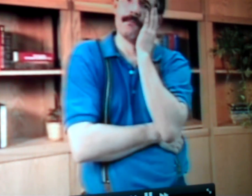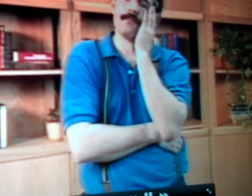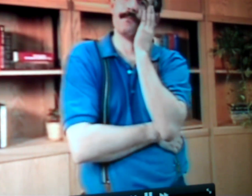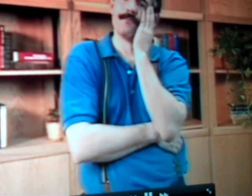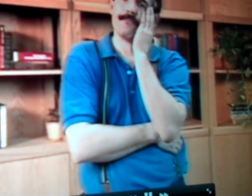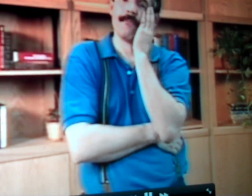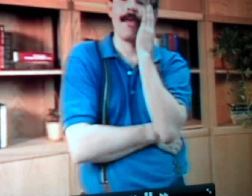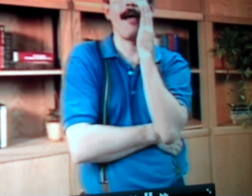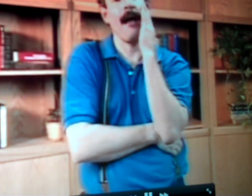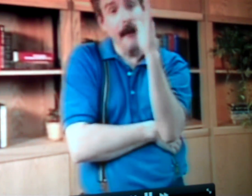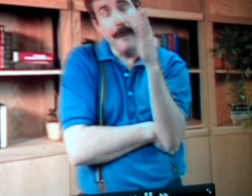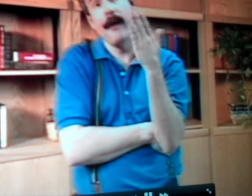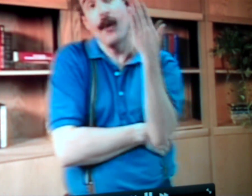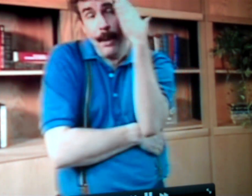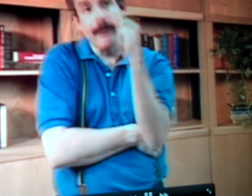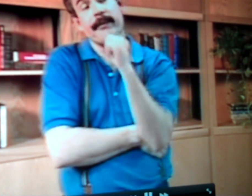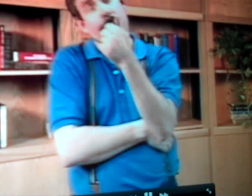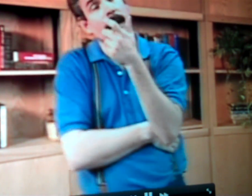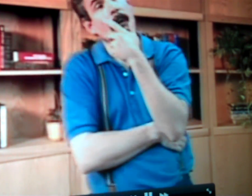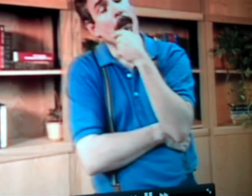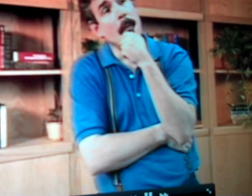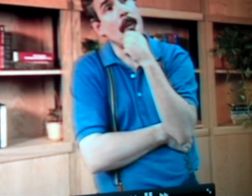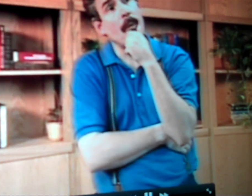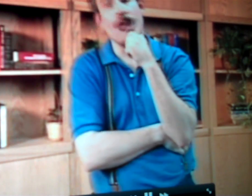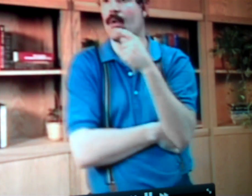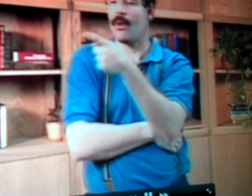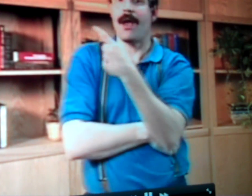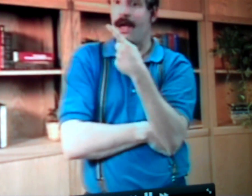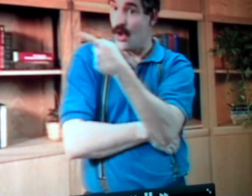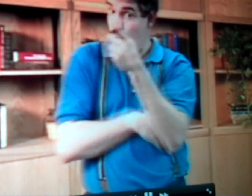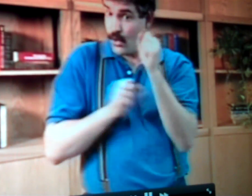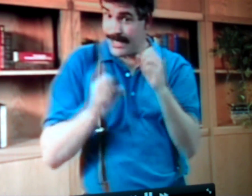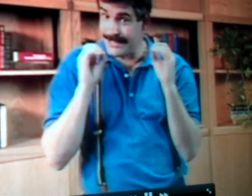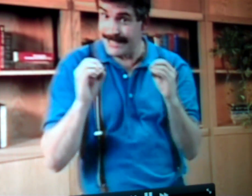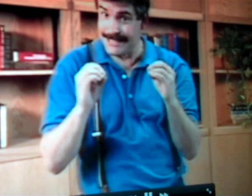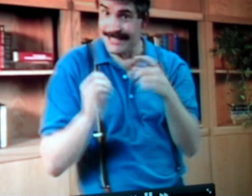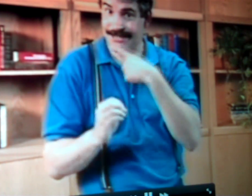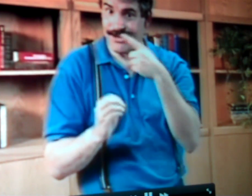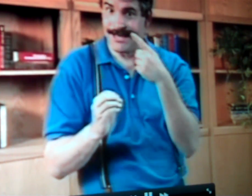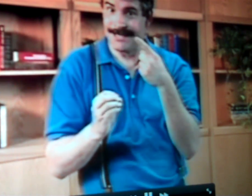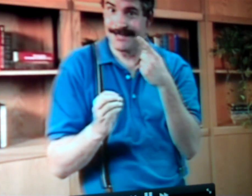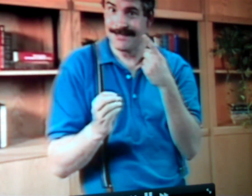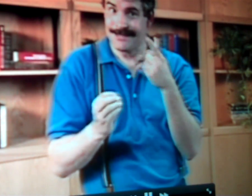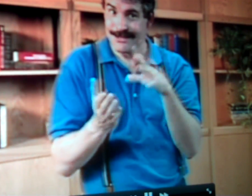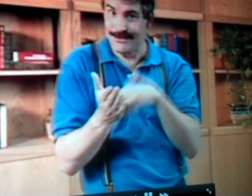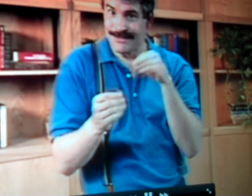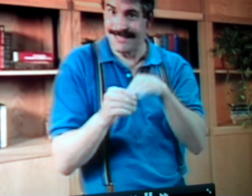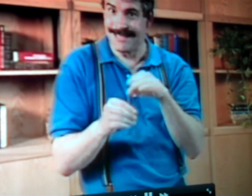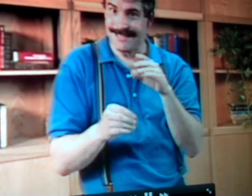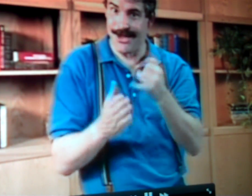Yes, maybe they suggested I would enter their PhD program, and that way I could teach